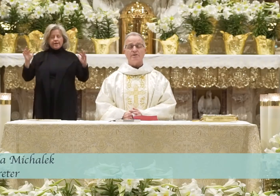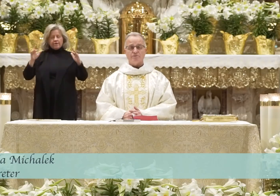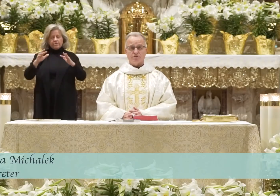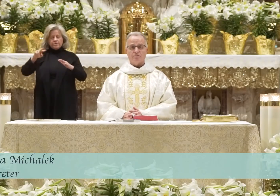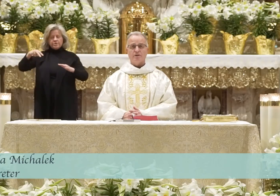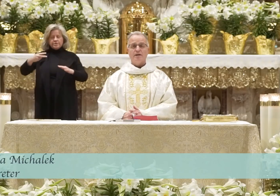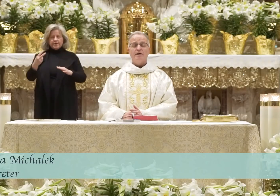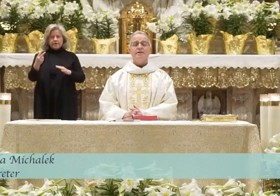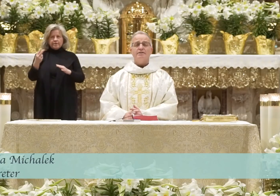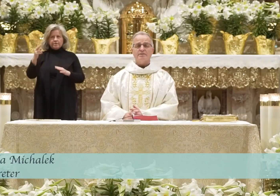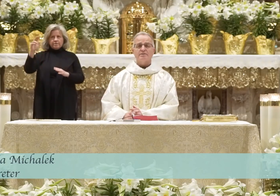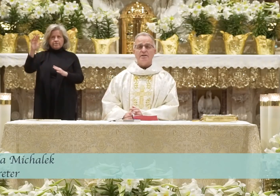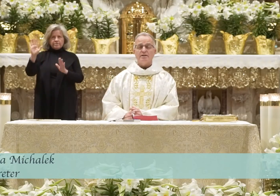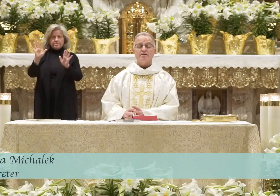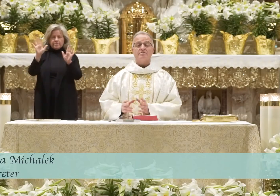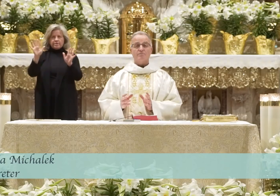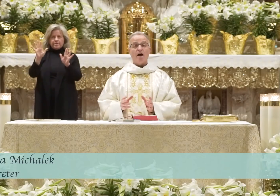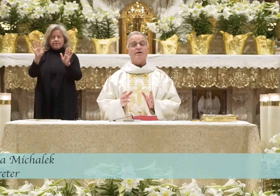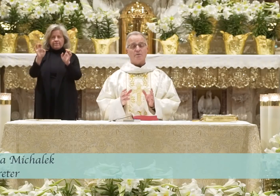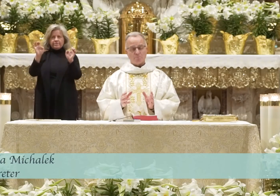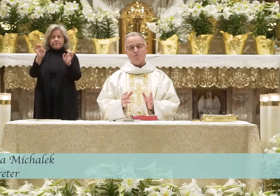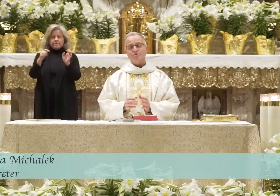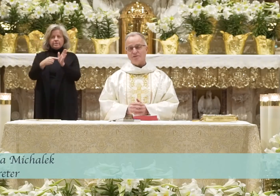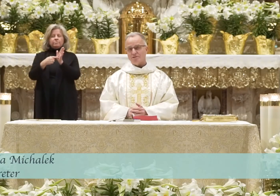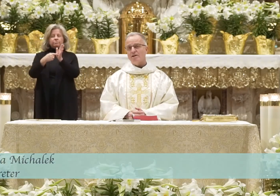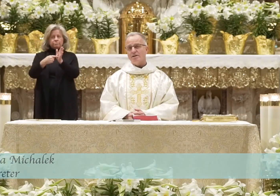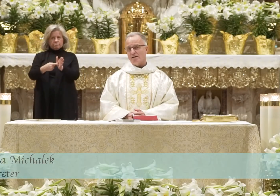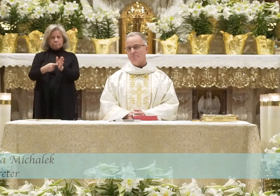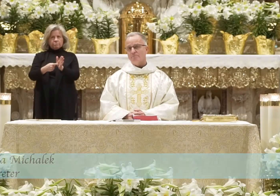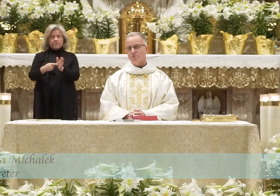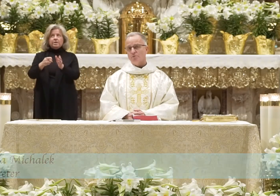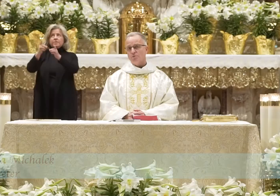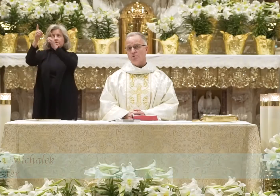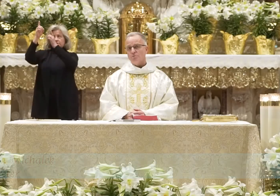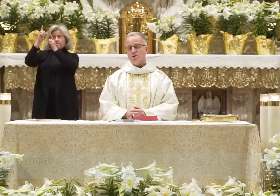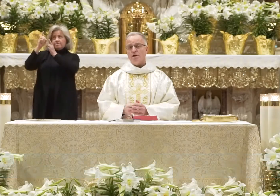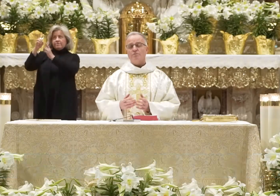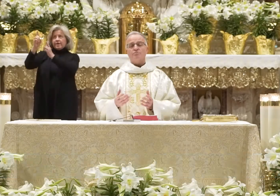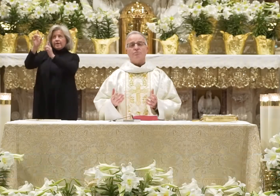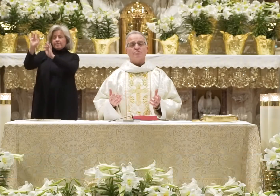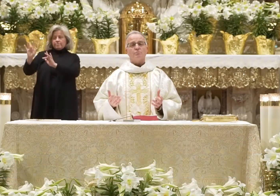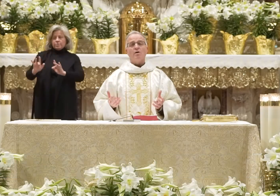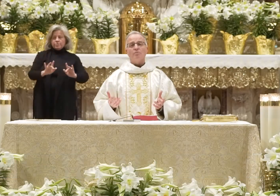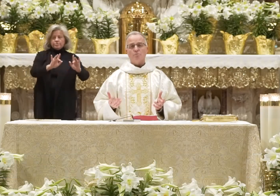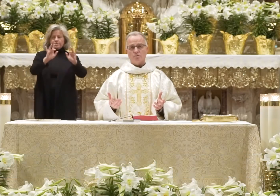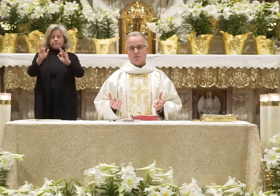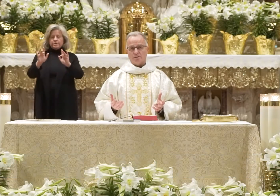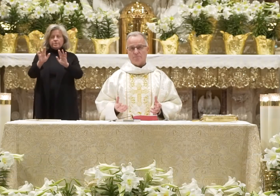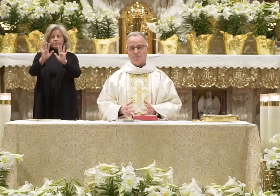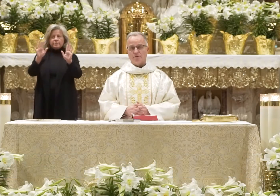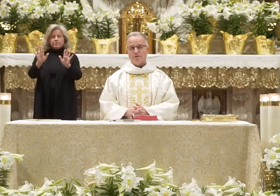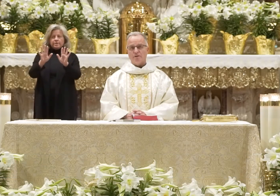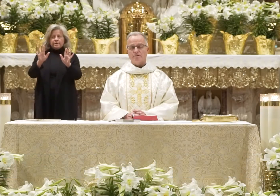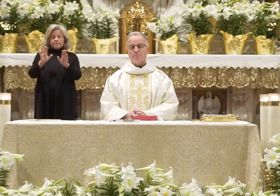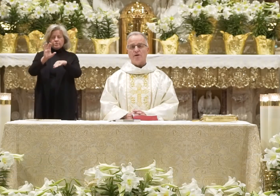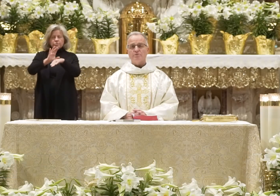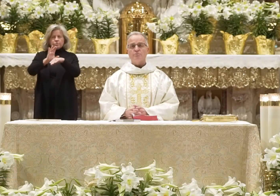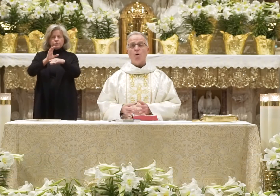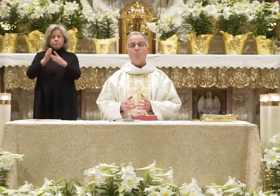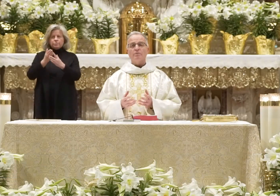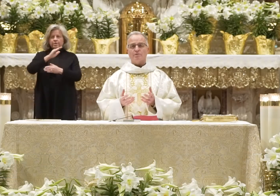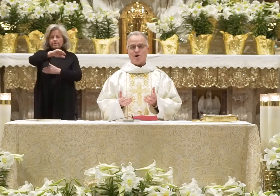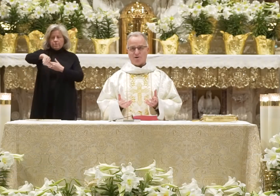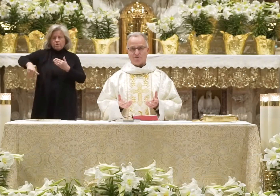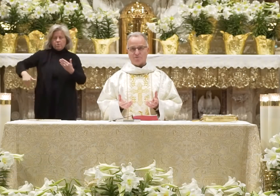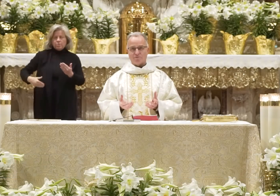Sunday of Easter, designated as Divine Mercy Sunday. Today, the church throughout the world is invited